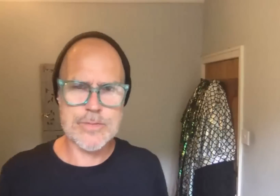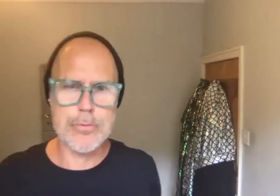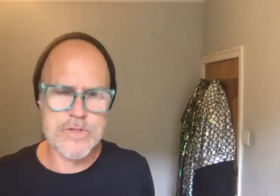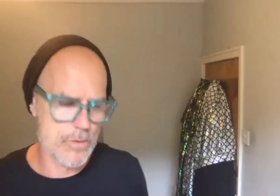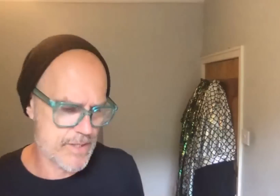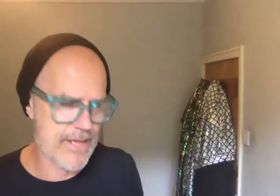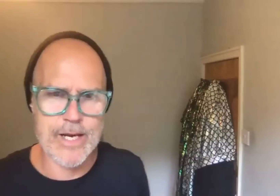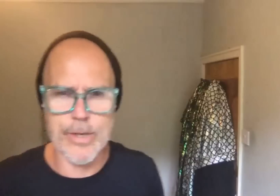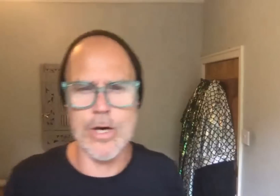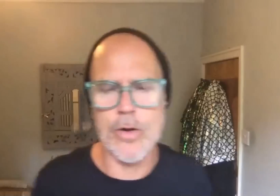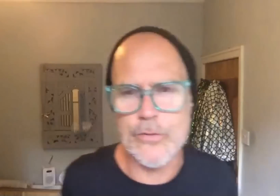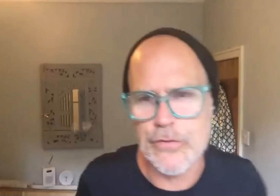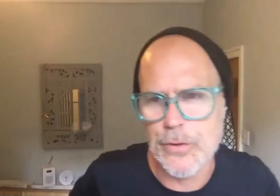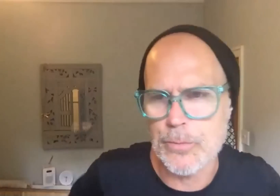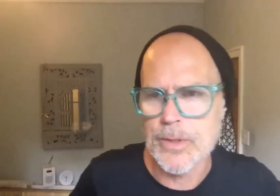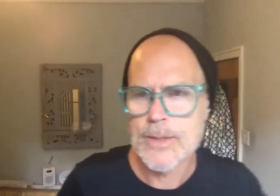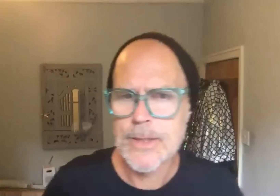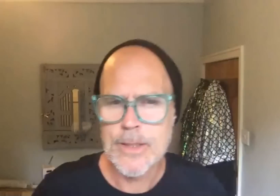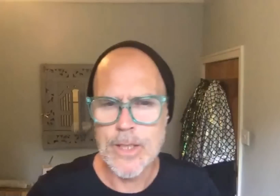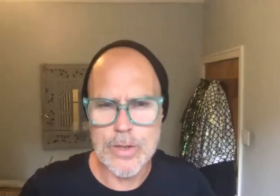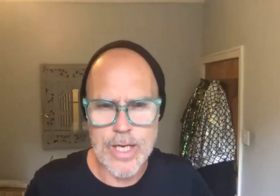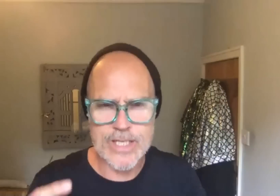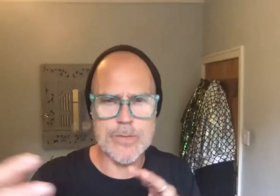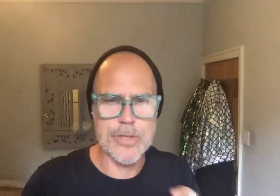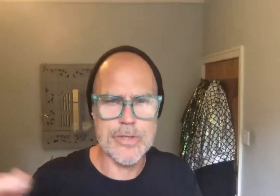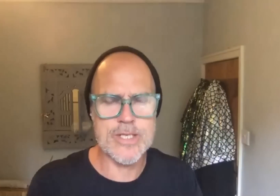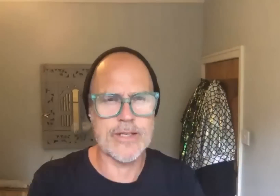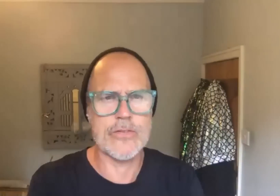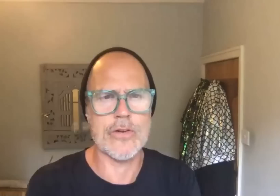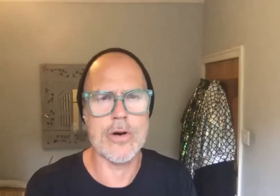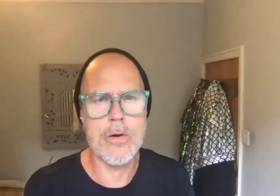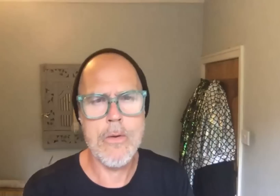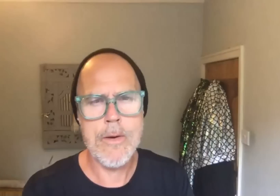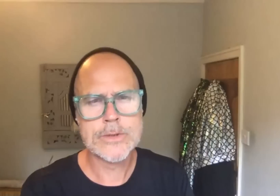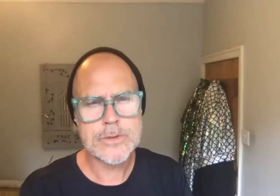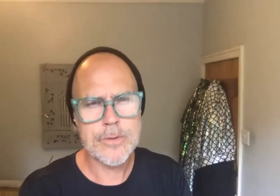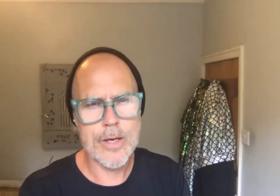actually has brought us all together. Here we are on Zoom, online communities or